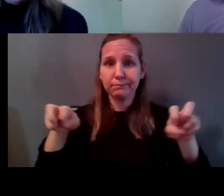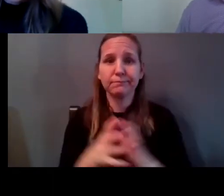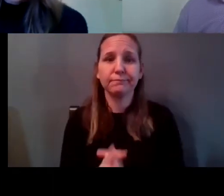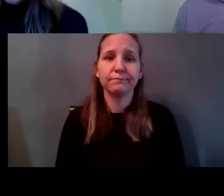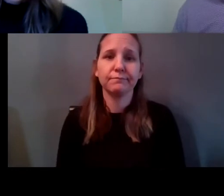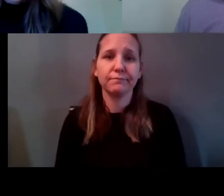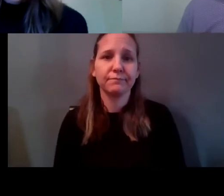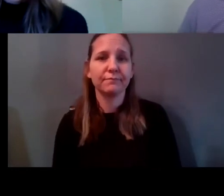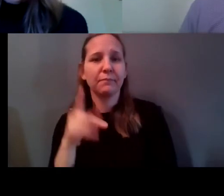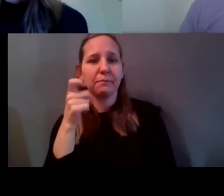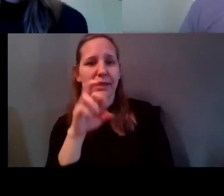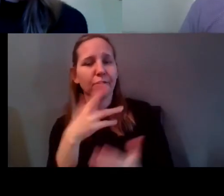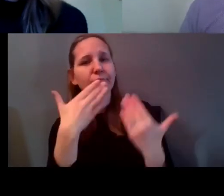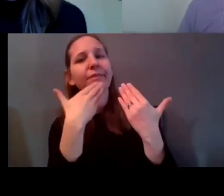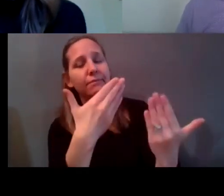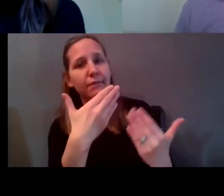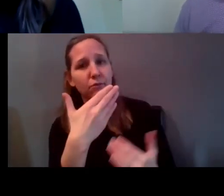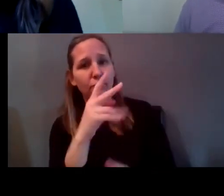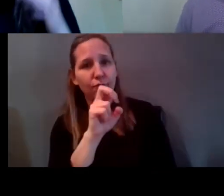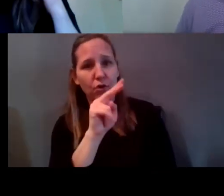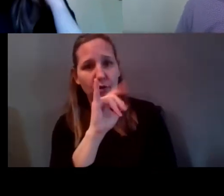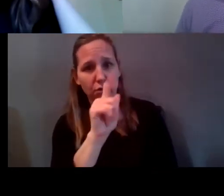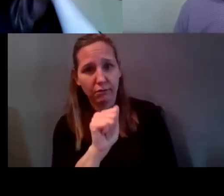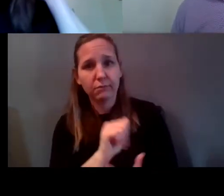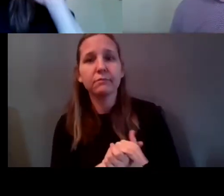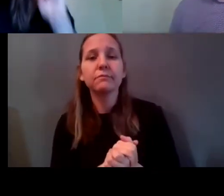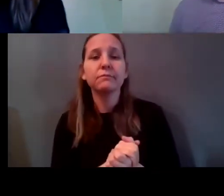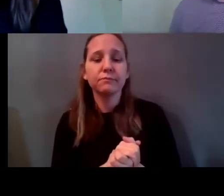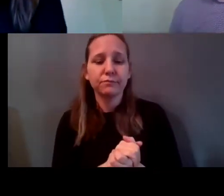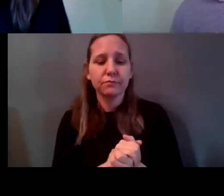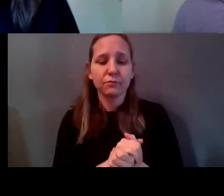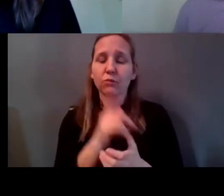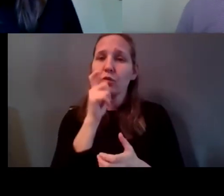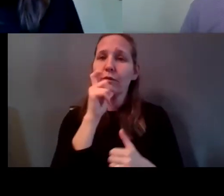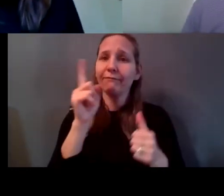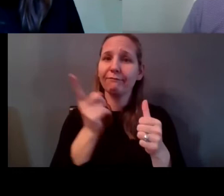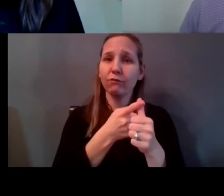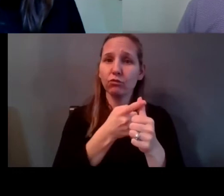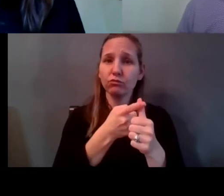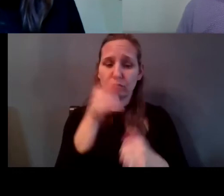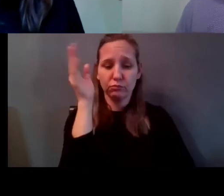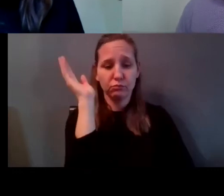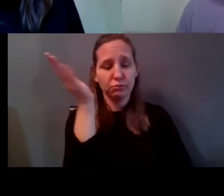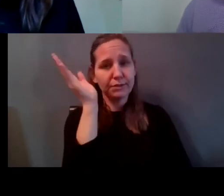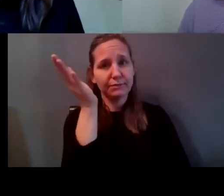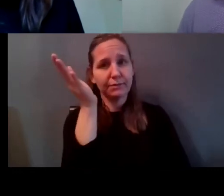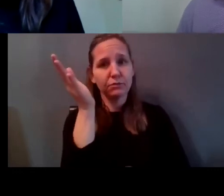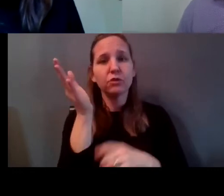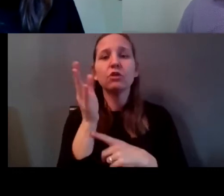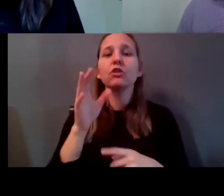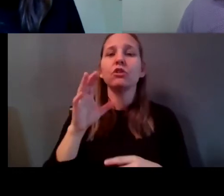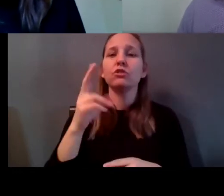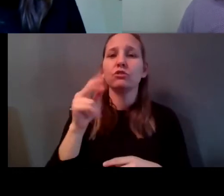Great, thanks very much, Veronica. Our first speaker this morning is Chief Ian Campbell from